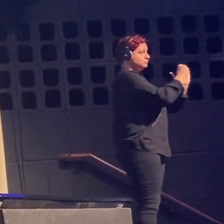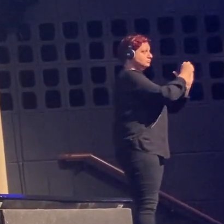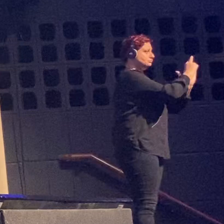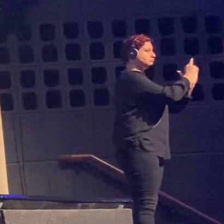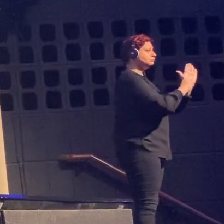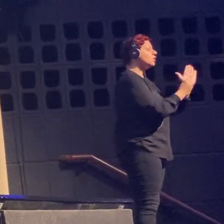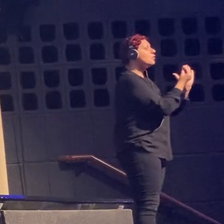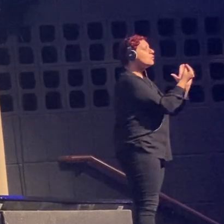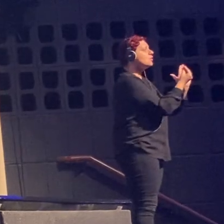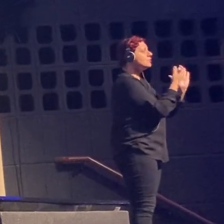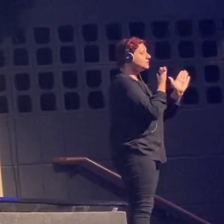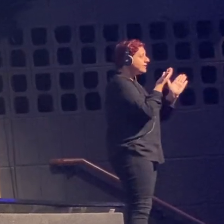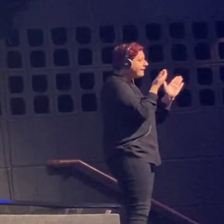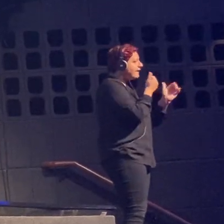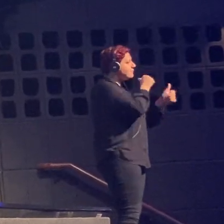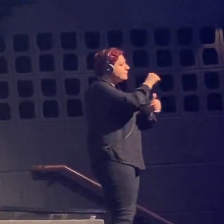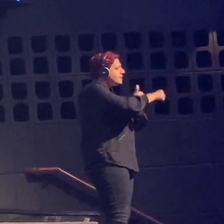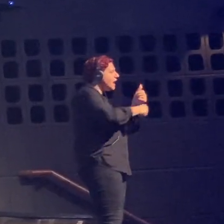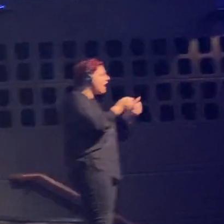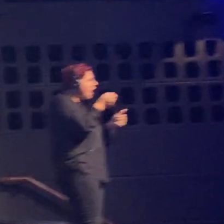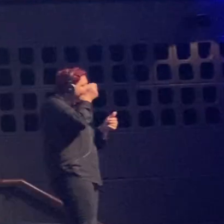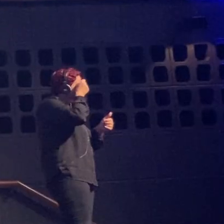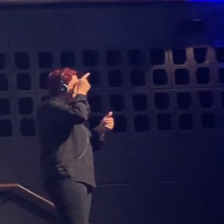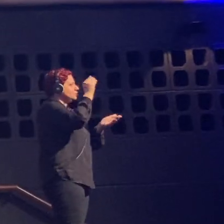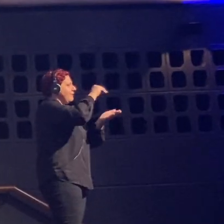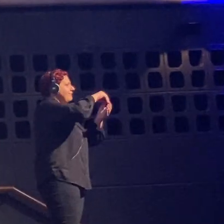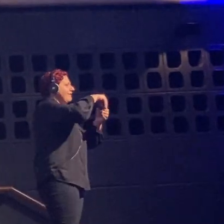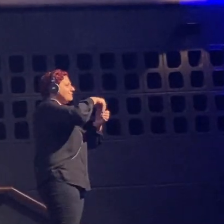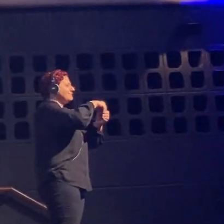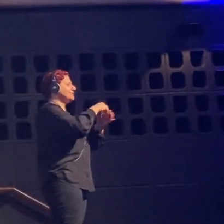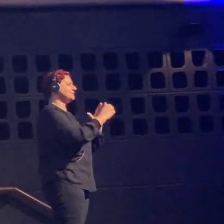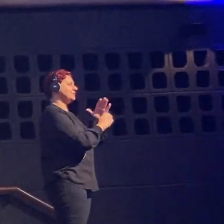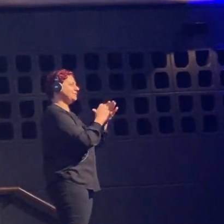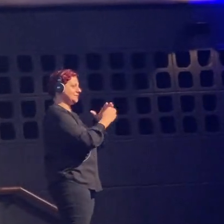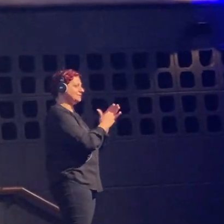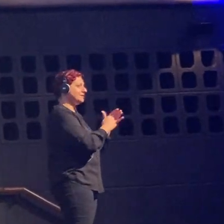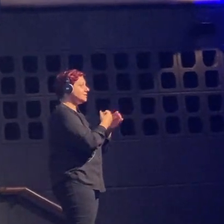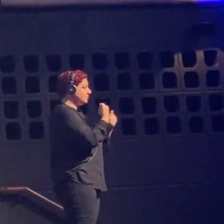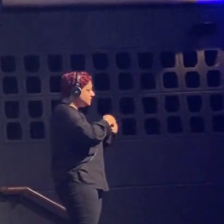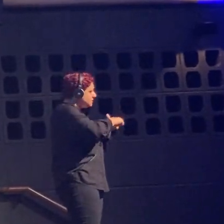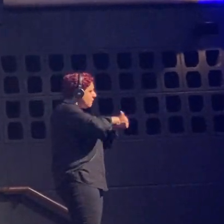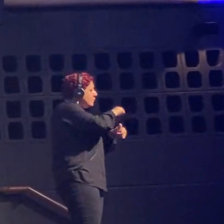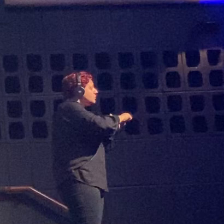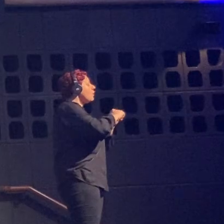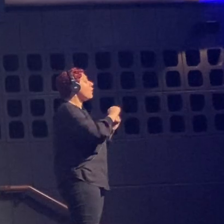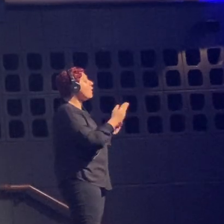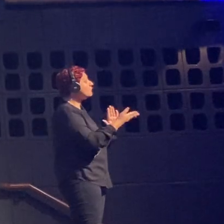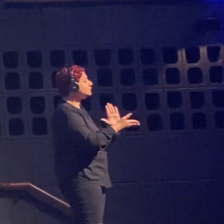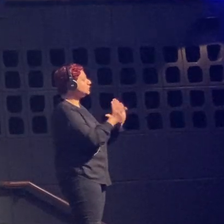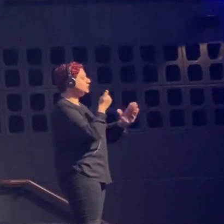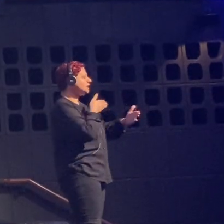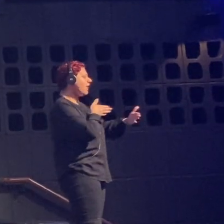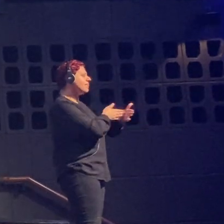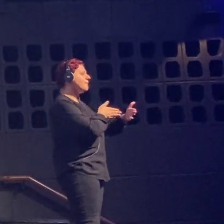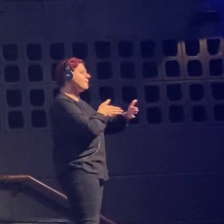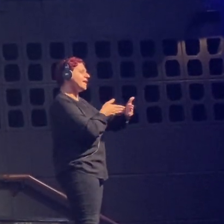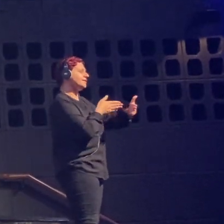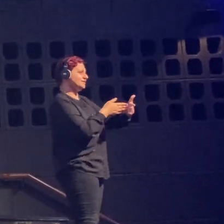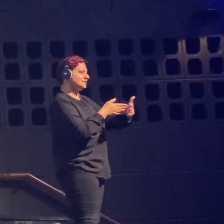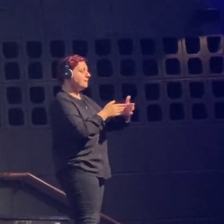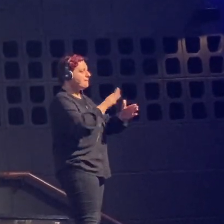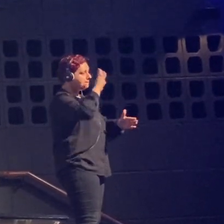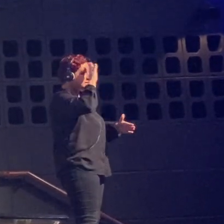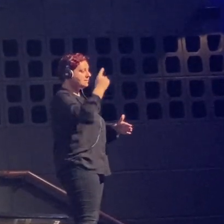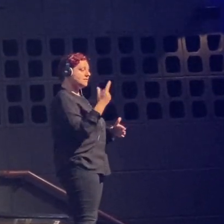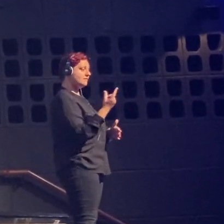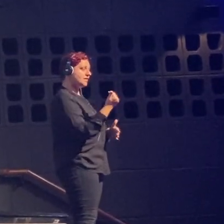the system? Okay, step one, change or remove limiting structures, mainly from finance and HR. That's why we